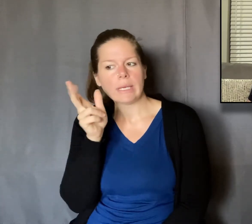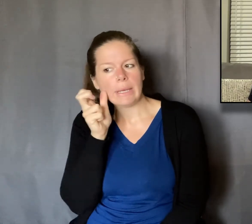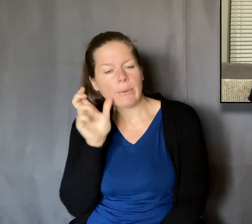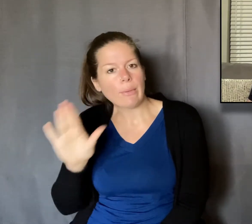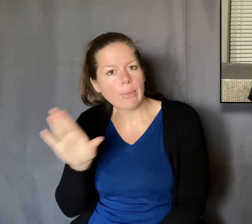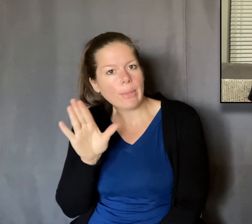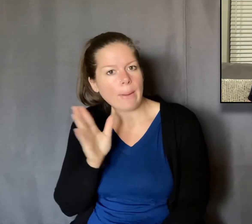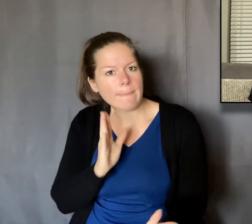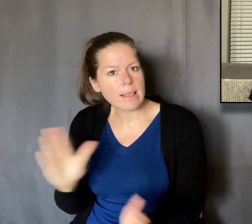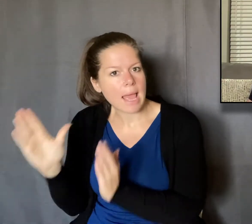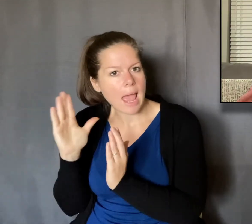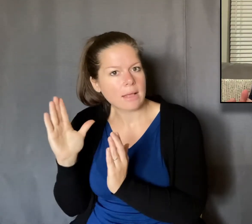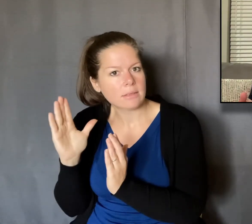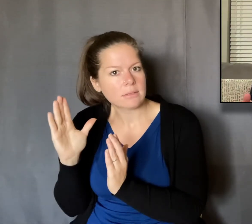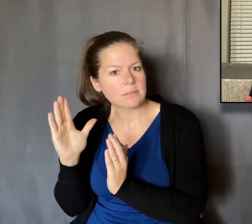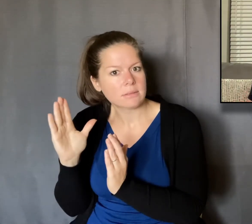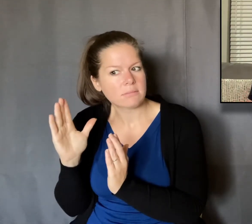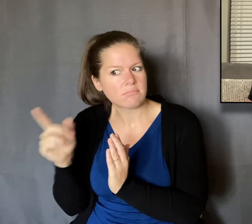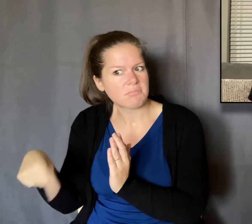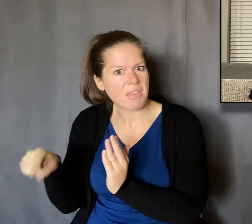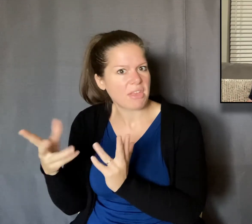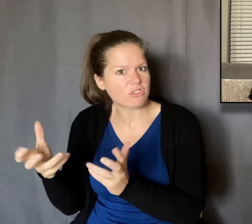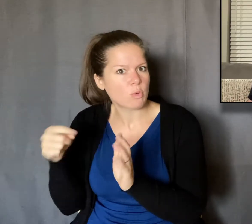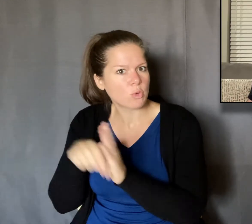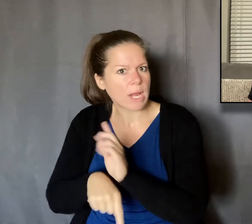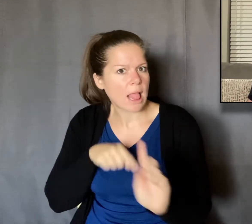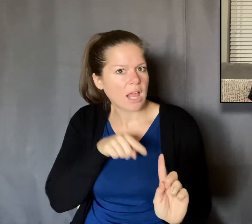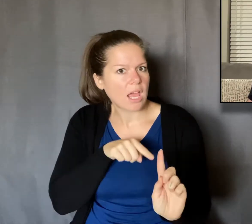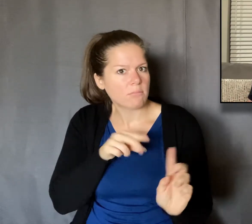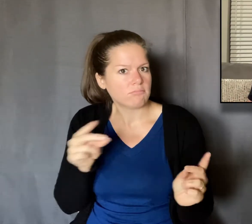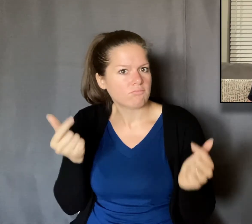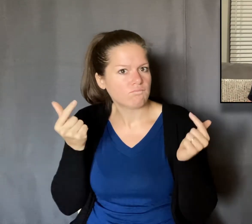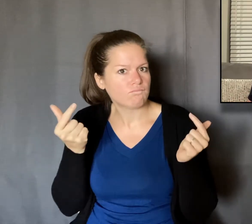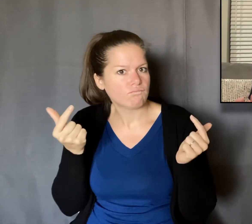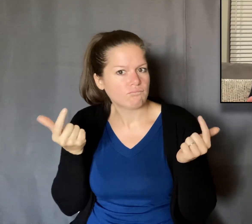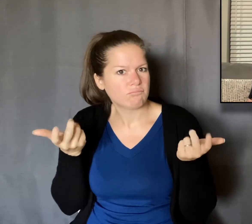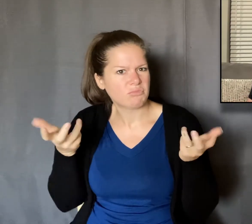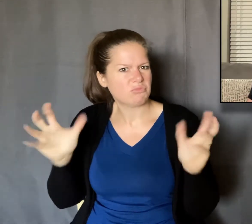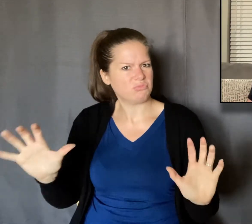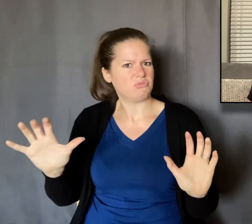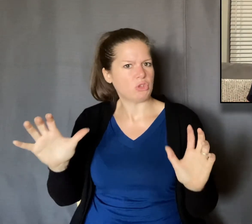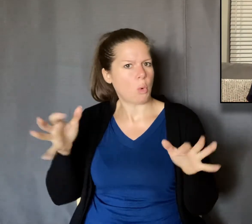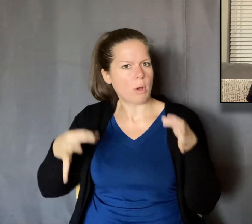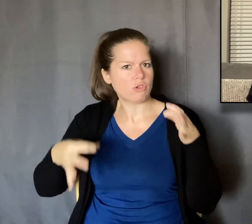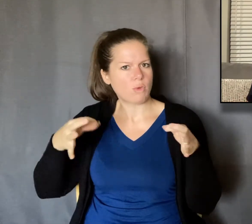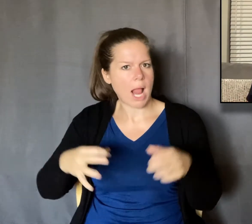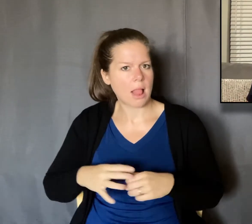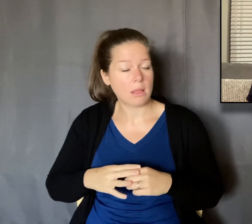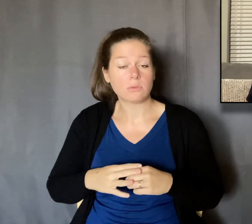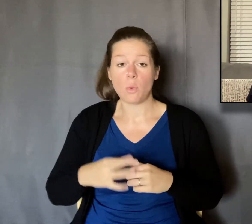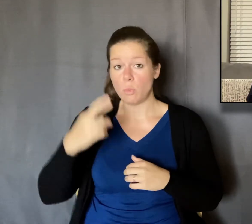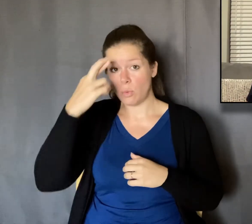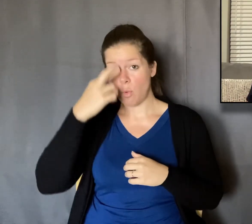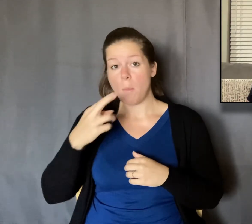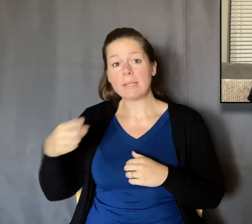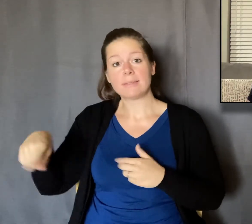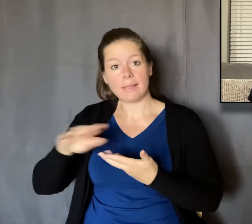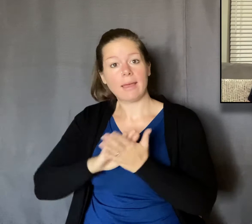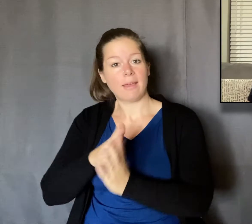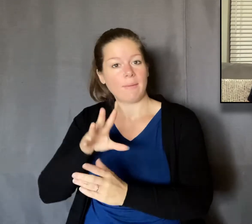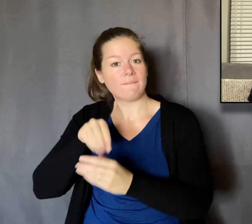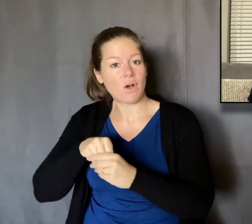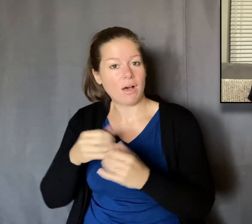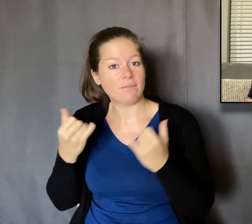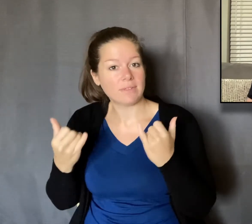priest had when they had held him to just have him killed. They just really wanted to get rid of him. And the Romans intervened. And